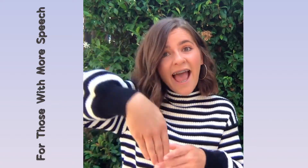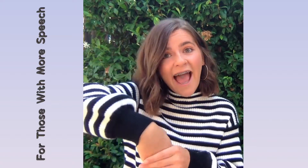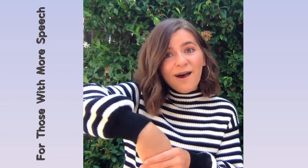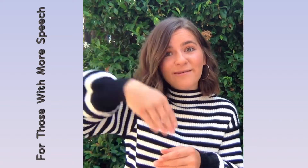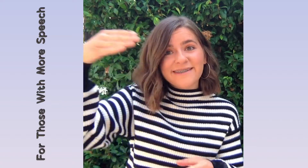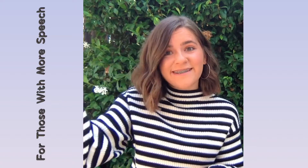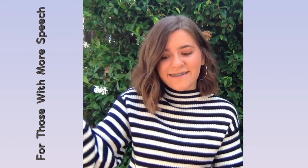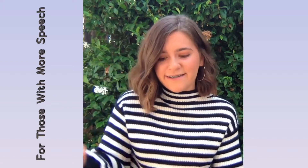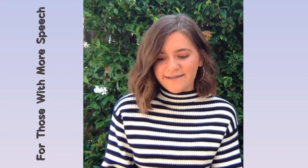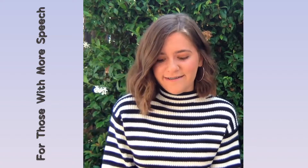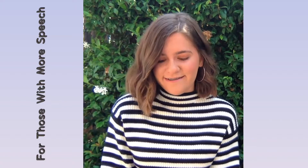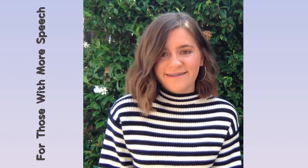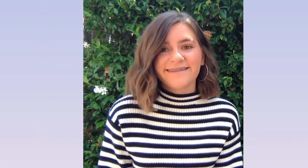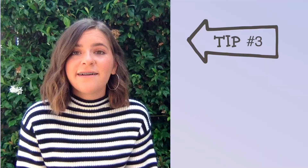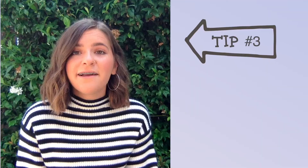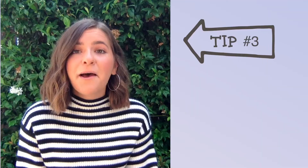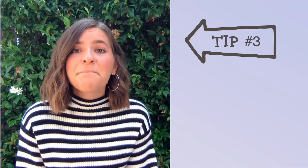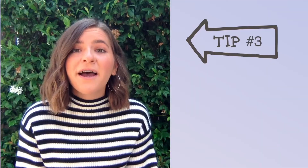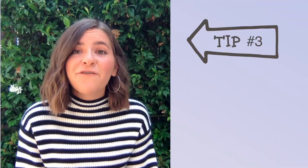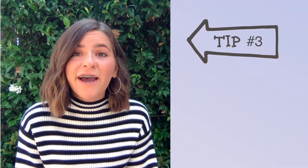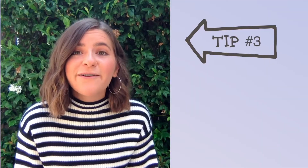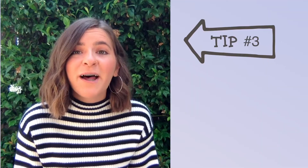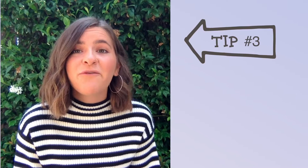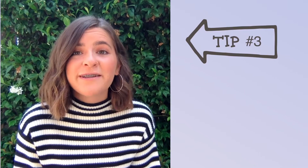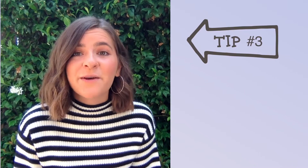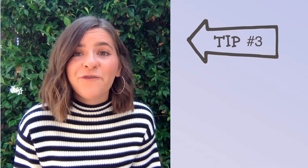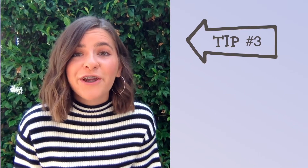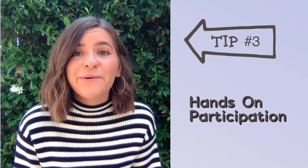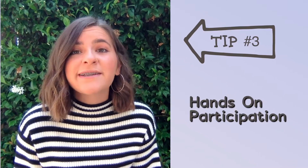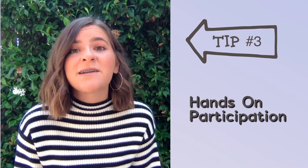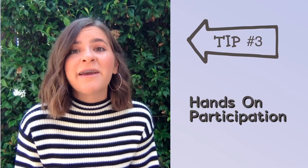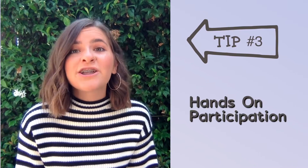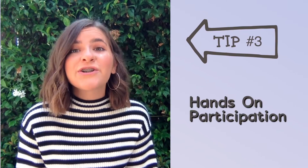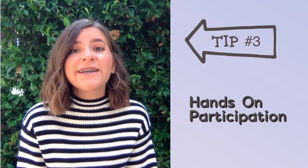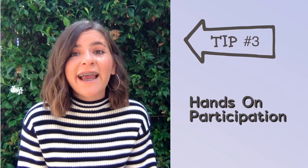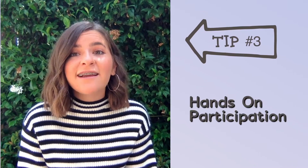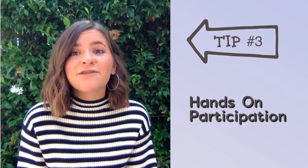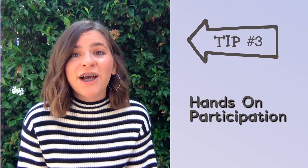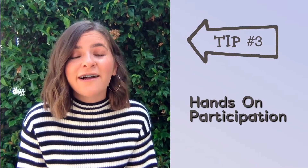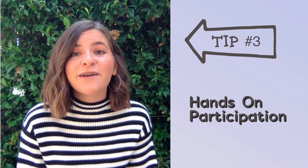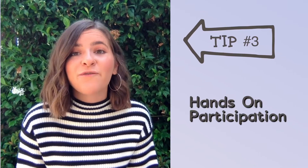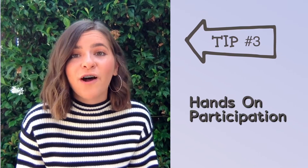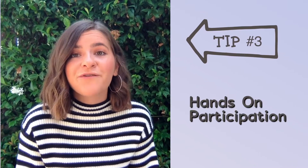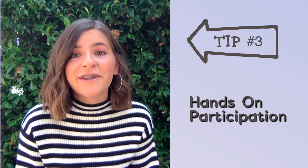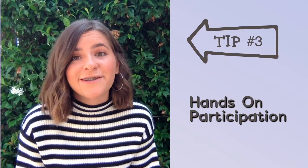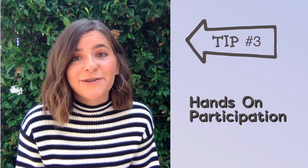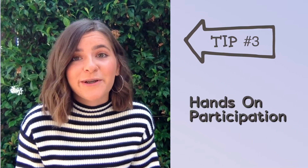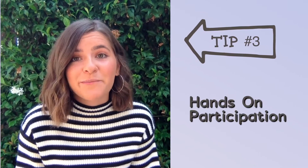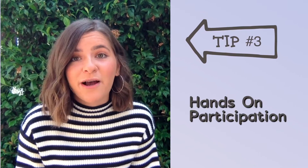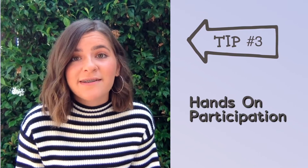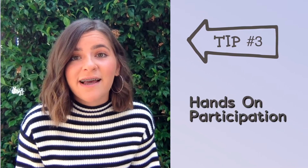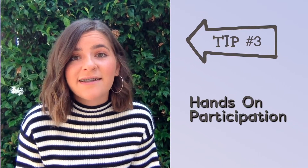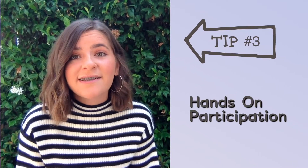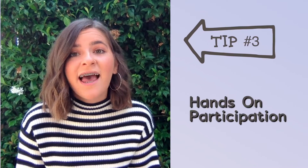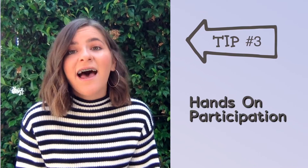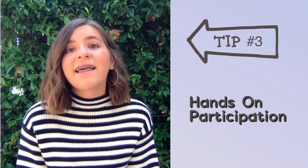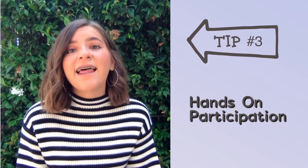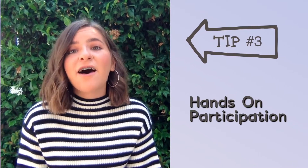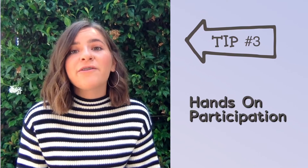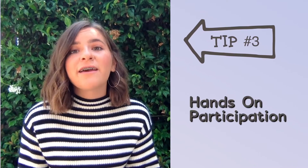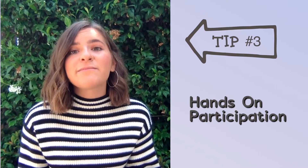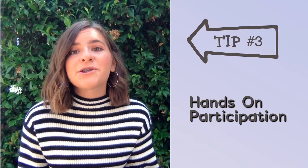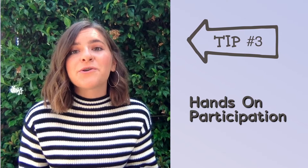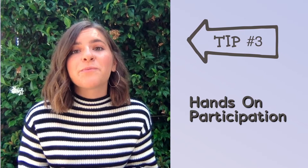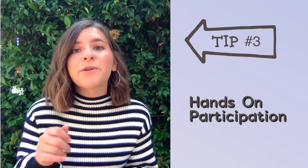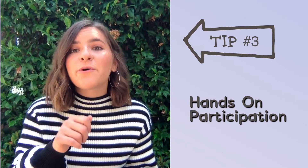wand out. My final helpful tip for you is to make sure to get your child involved in this learning process.